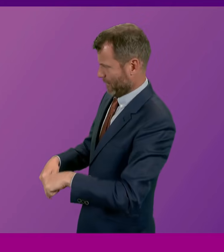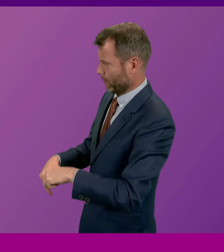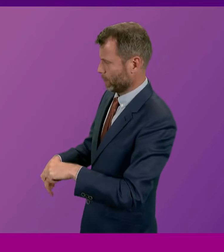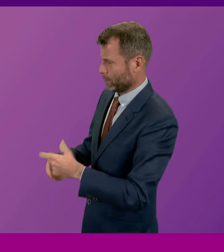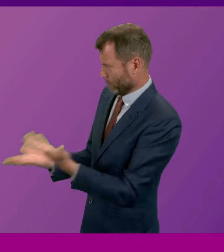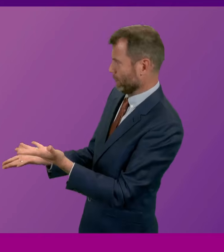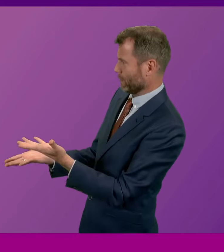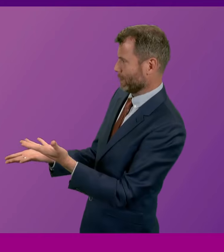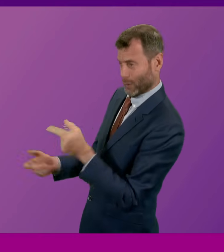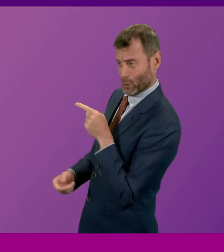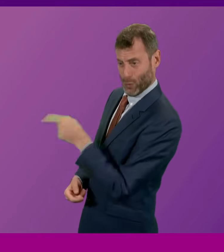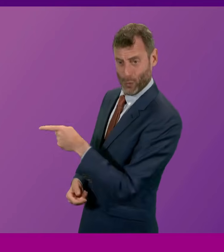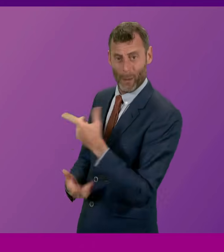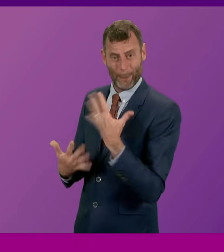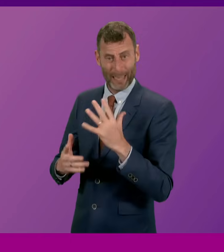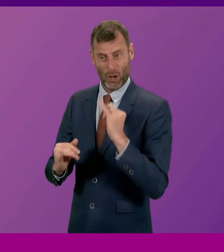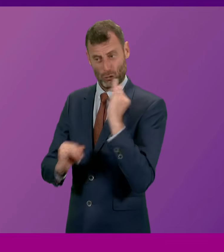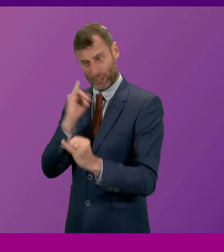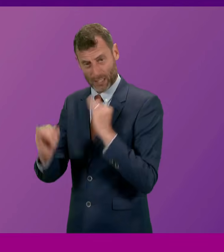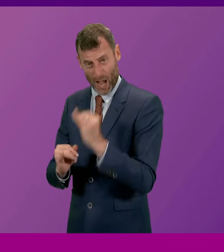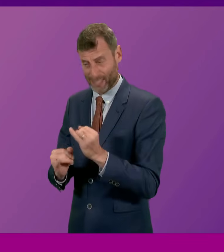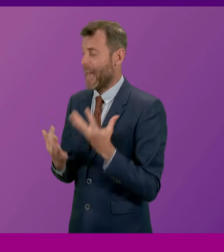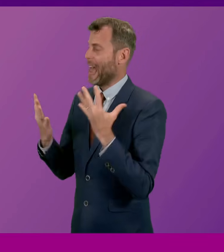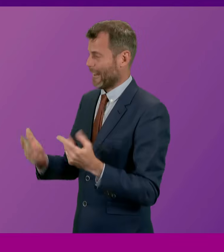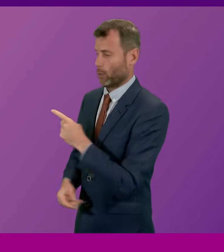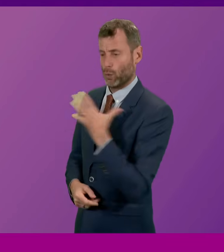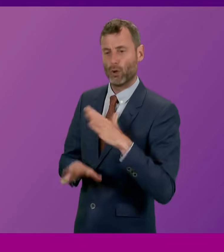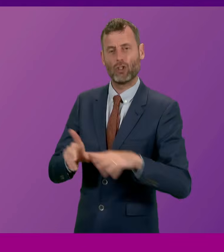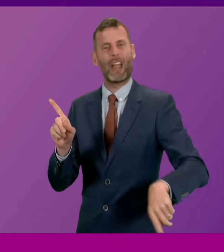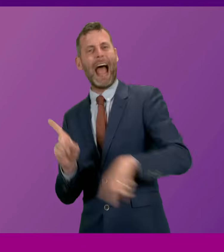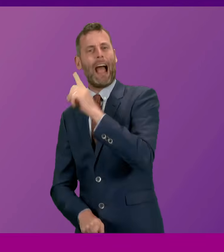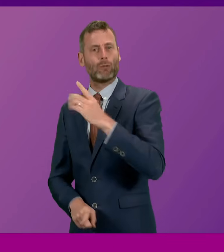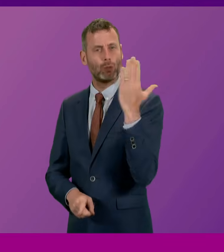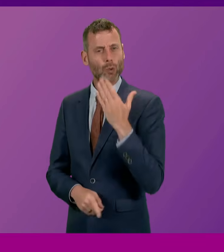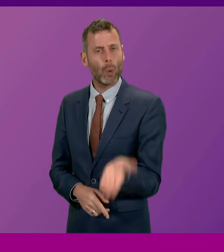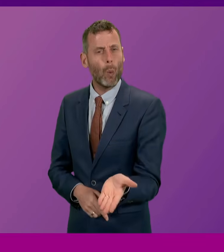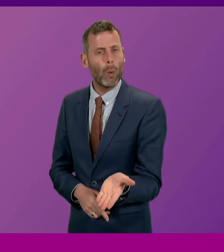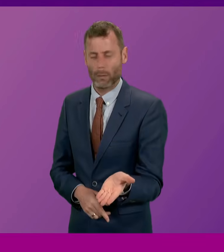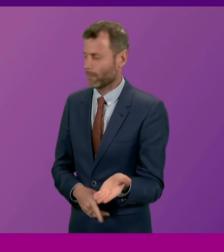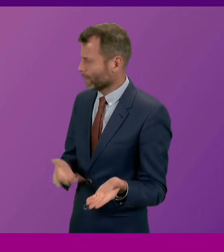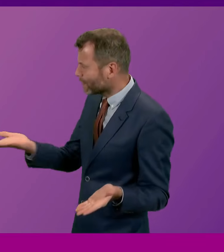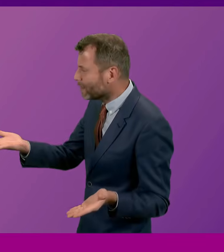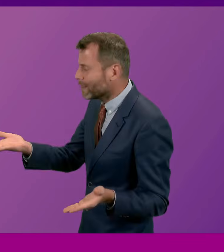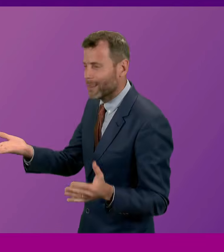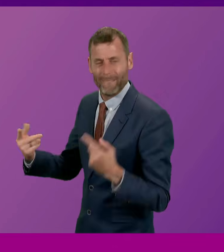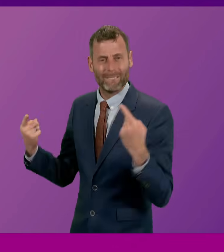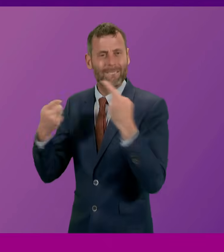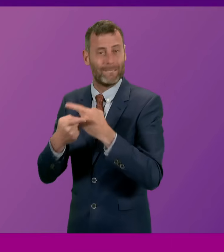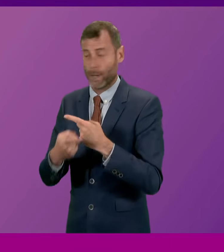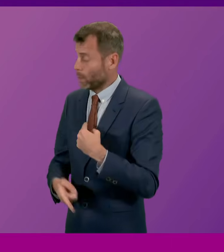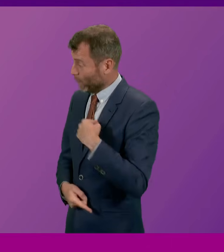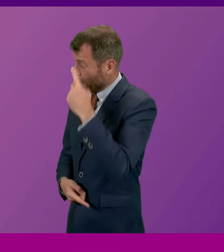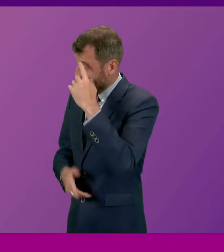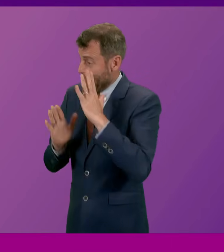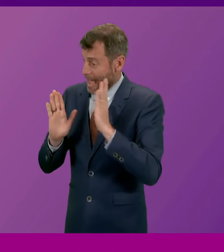inherent contradiction in what has been put to me today. The contradiction between Mr Finlay one week saying we must make sure that young people are